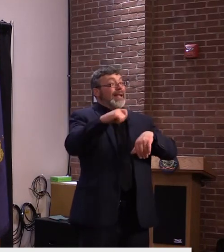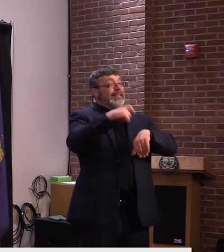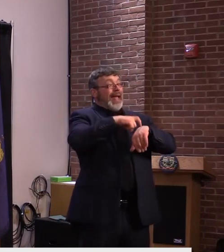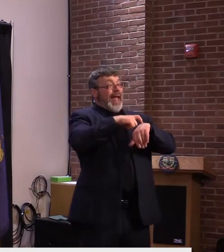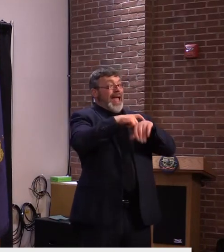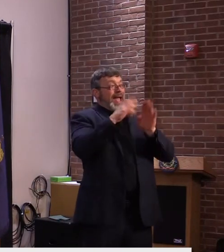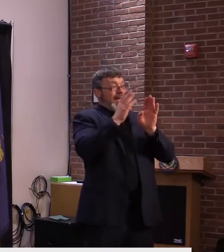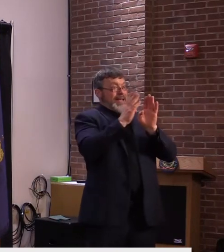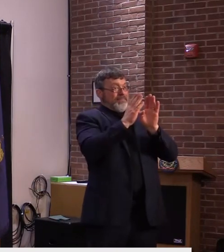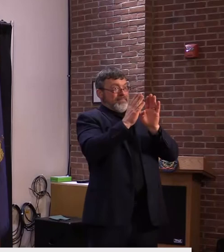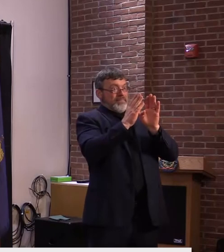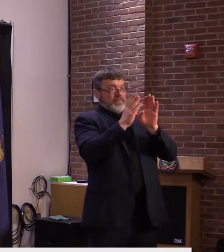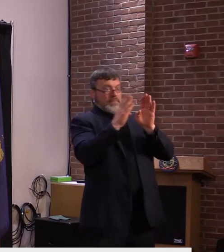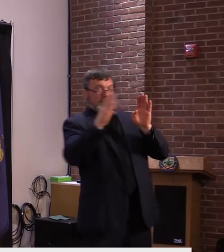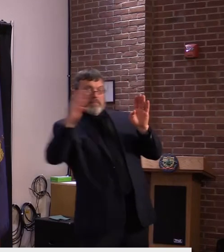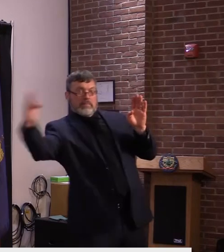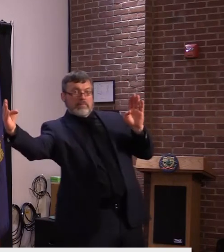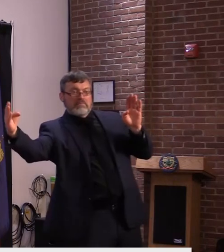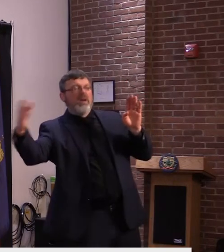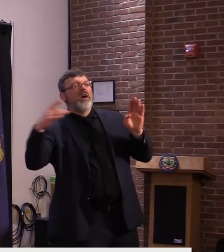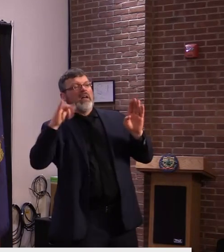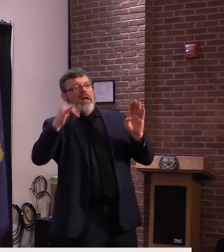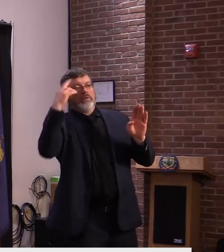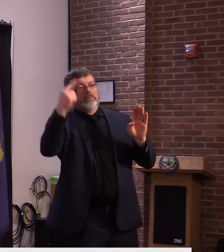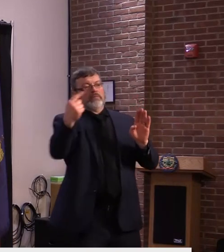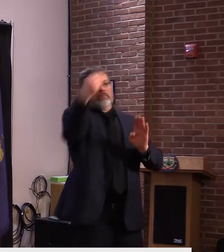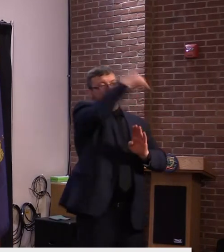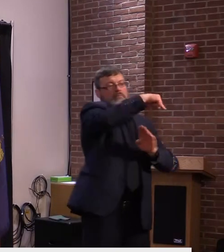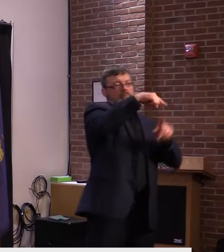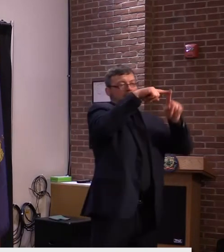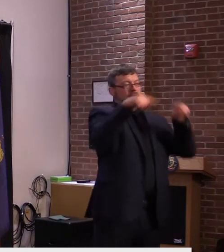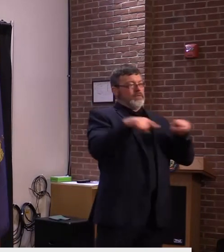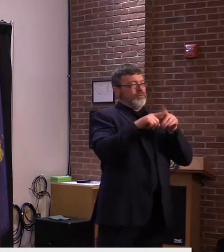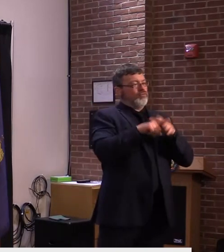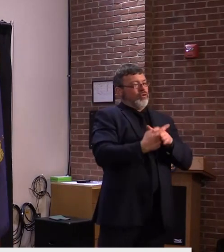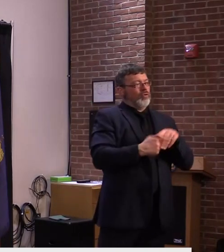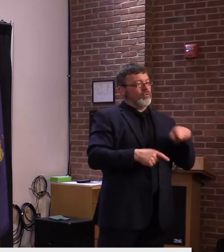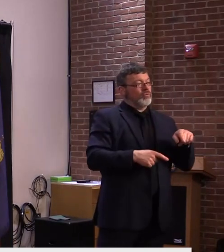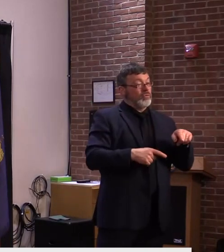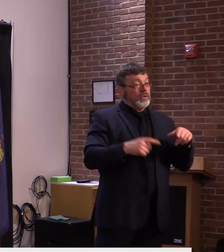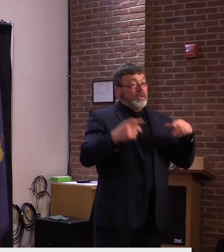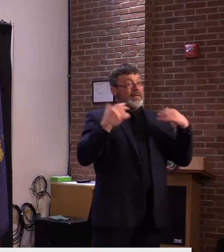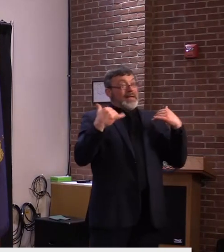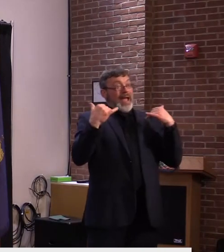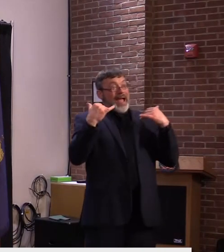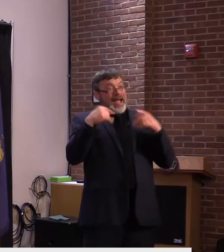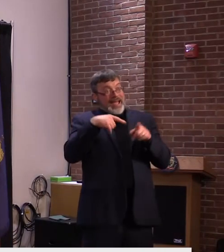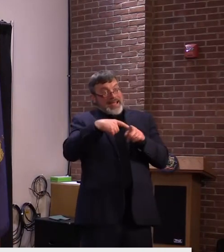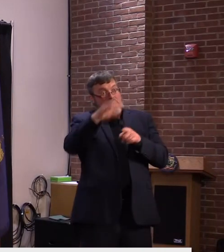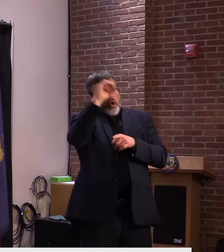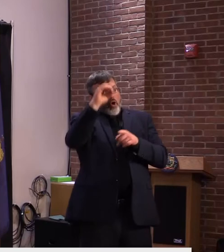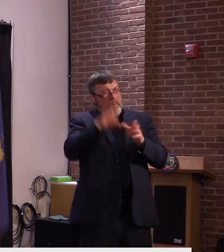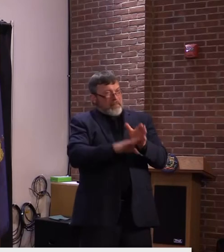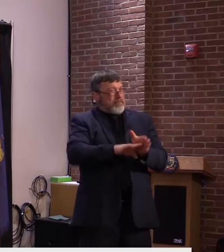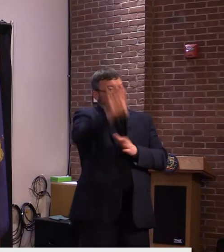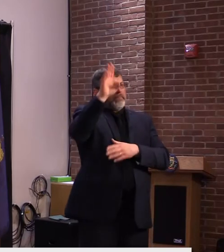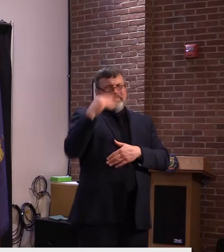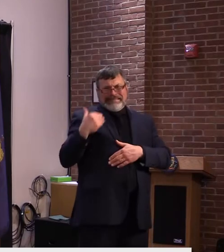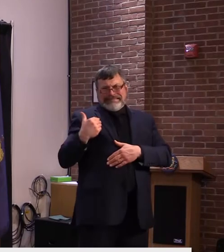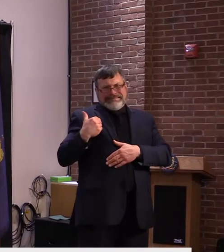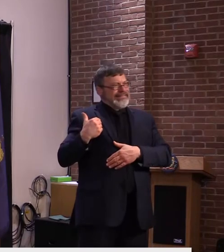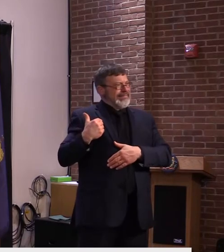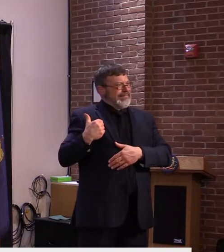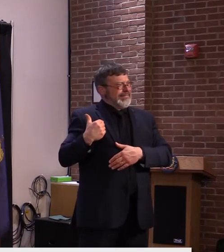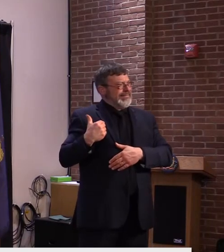originally. More recently, though, of course, with Omicron at such high numbers, one of the things we were very concerned about